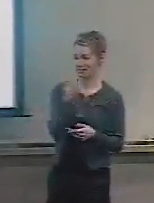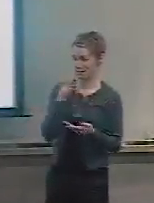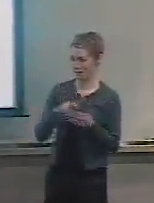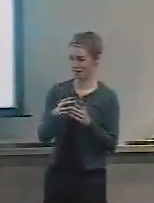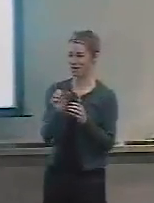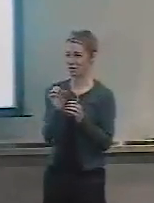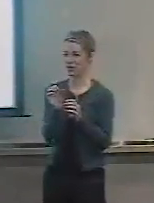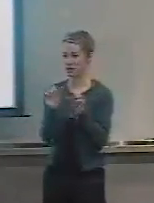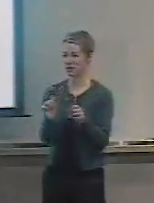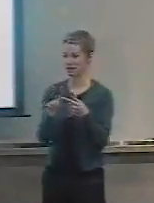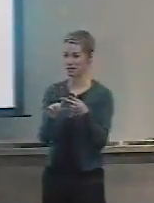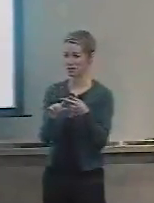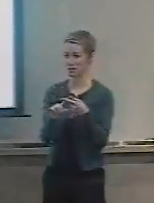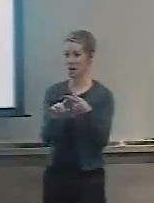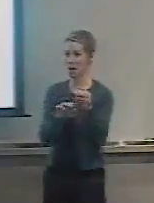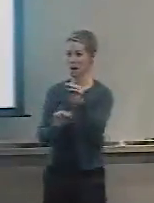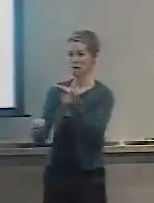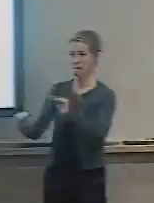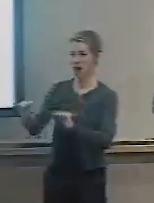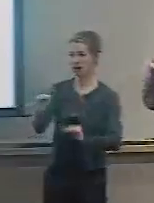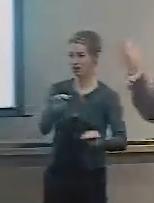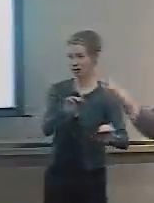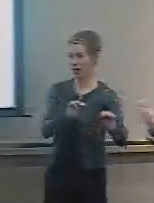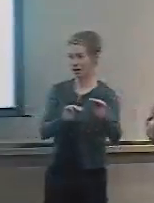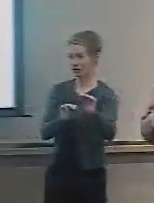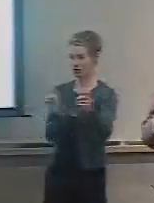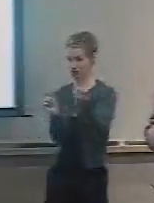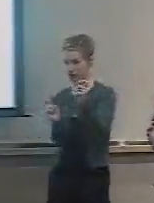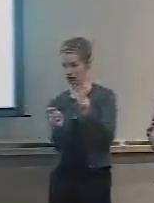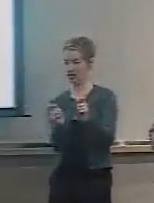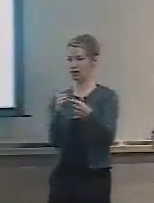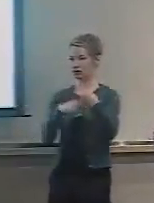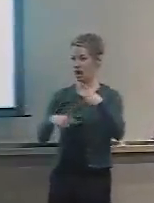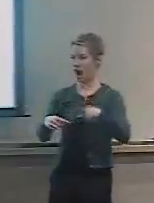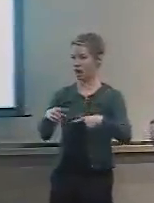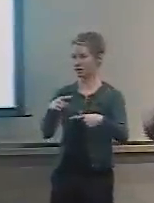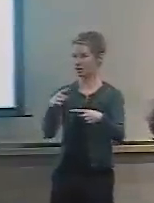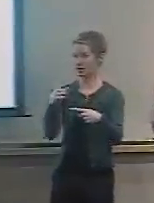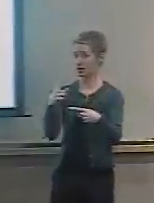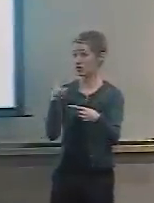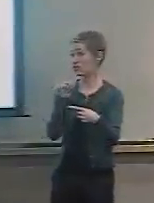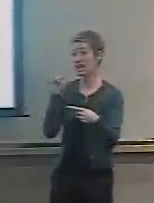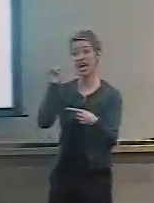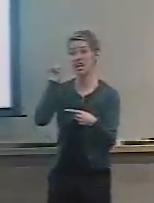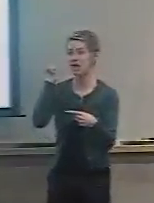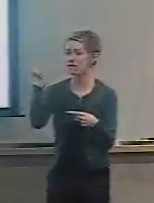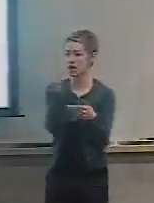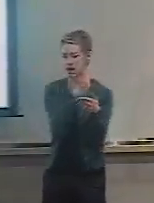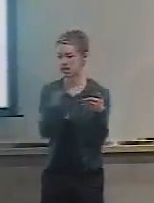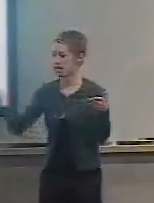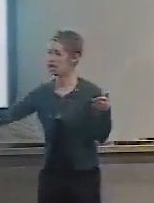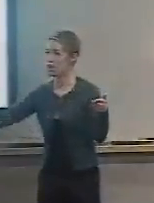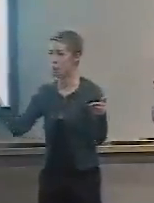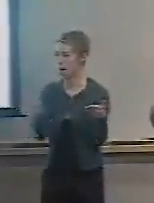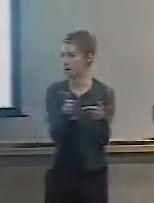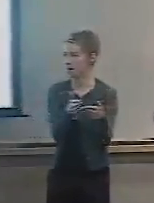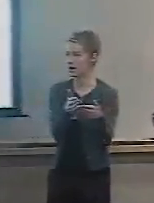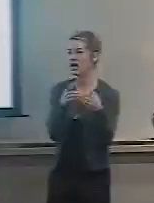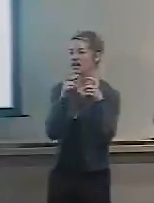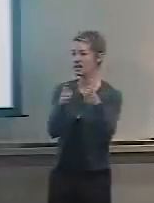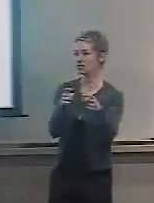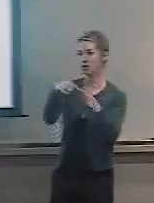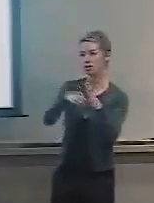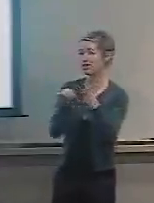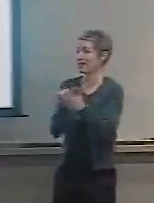ability to modulate signs in sort of this infinite continuum gives it that richness that spoken language doesn't have that